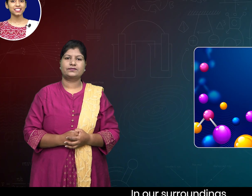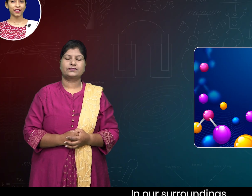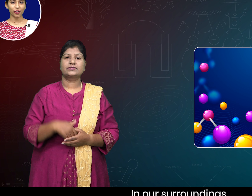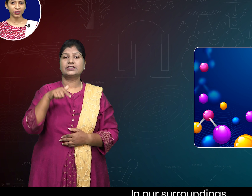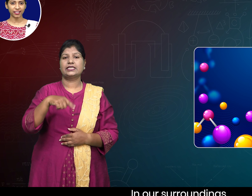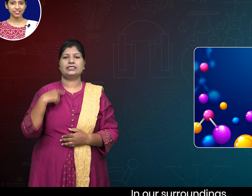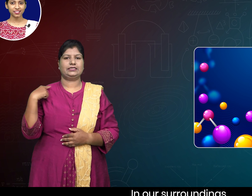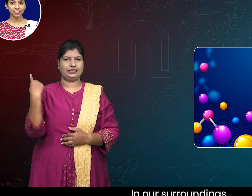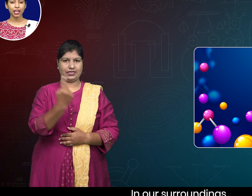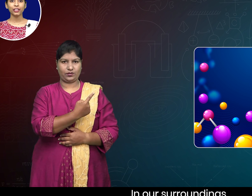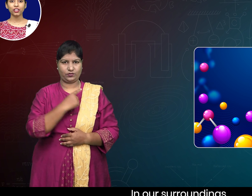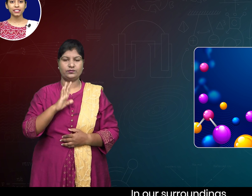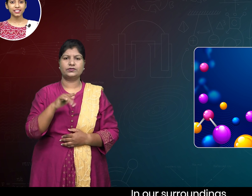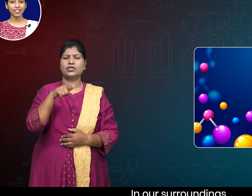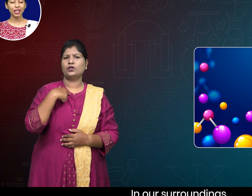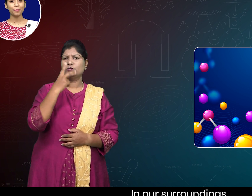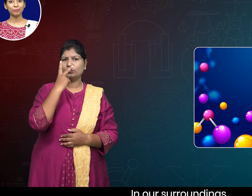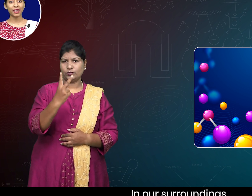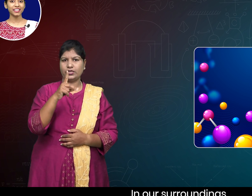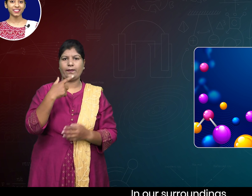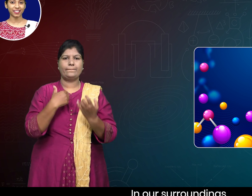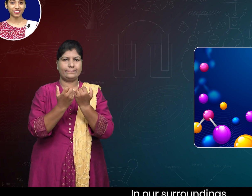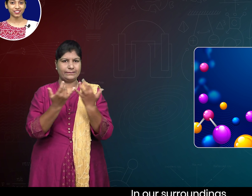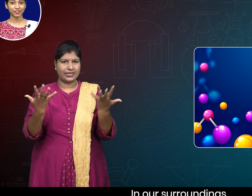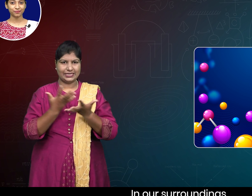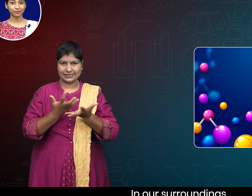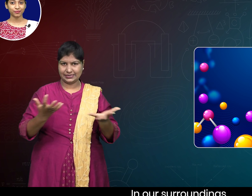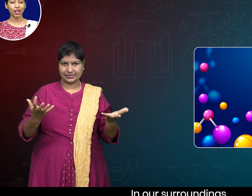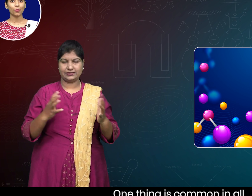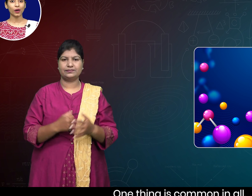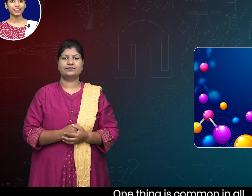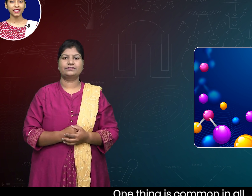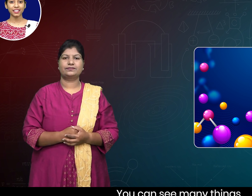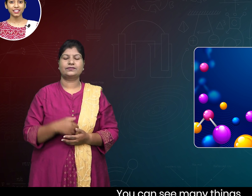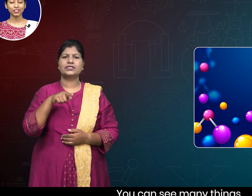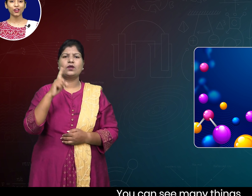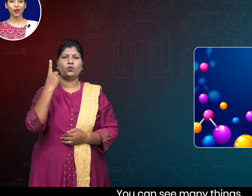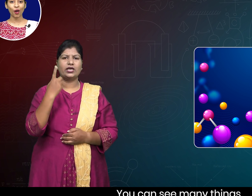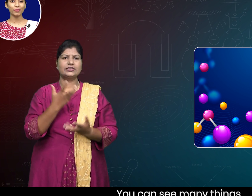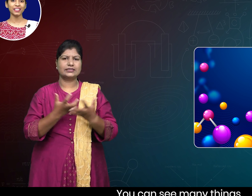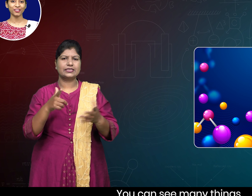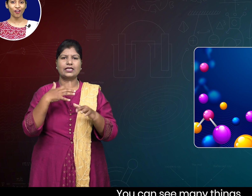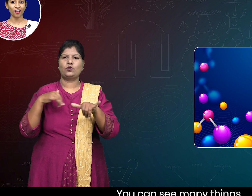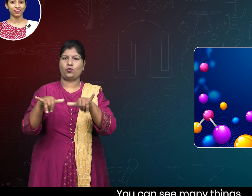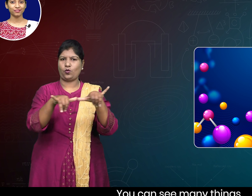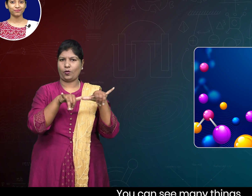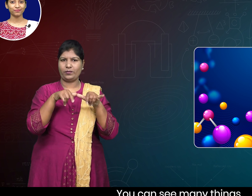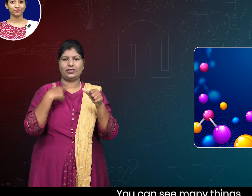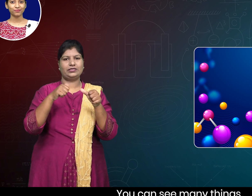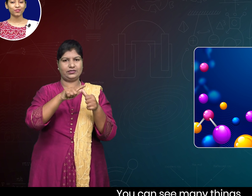In our surroundings, you can see many things. One thing is common in